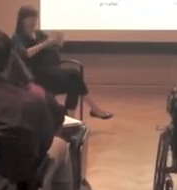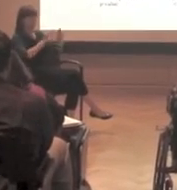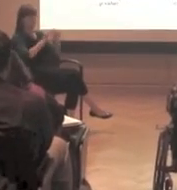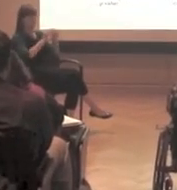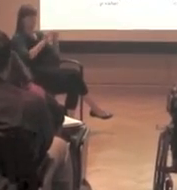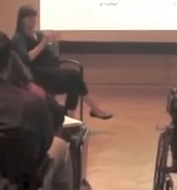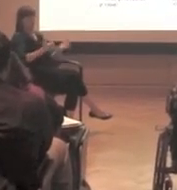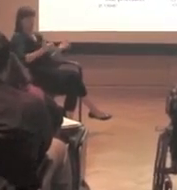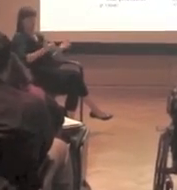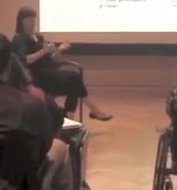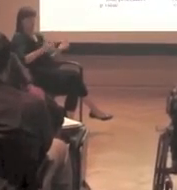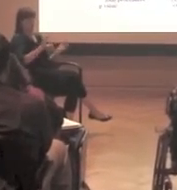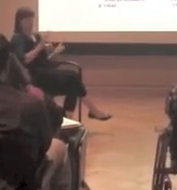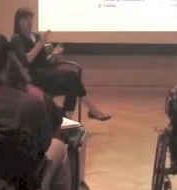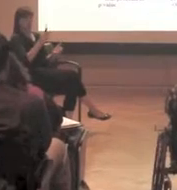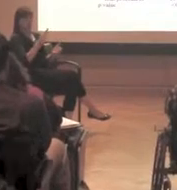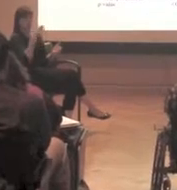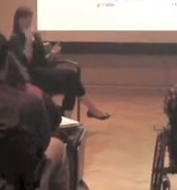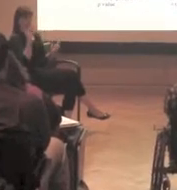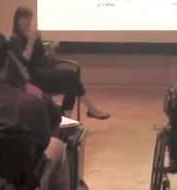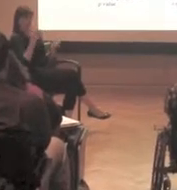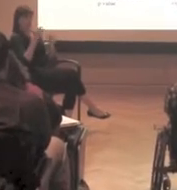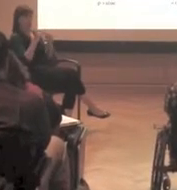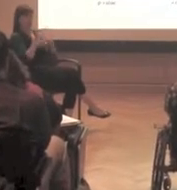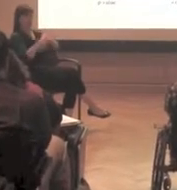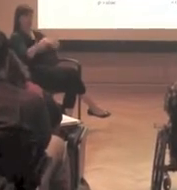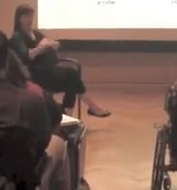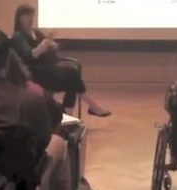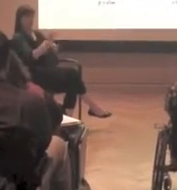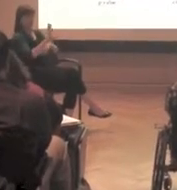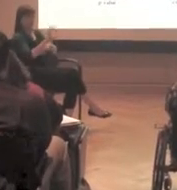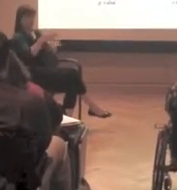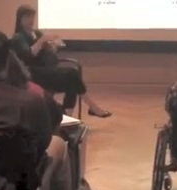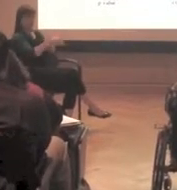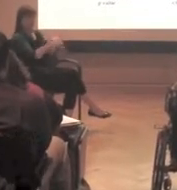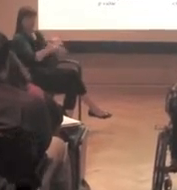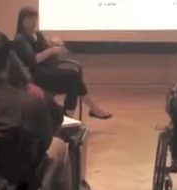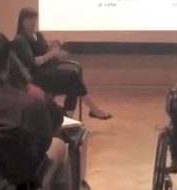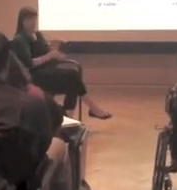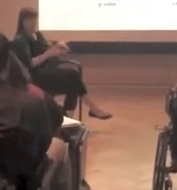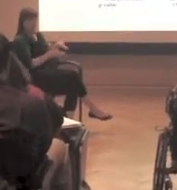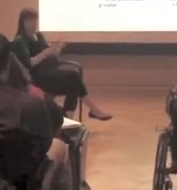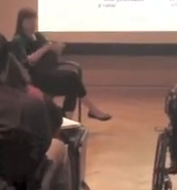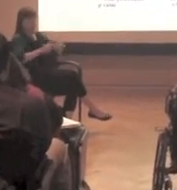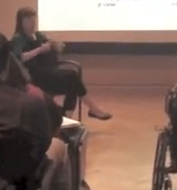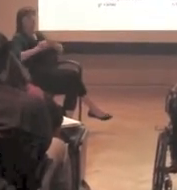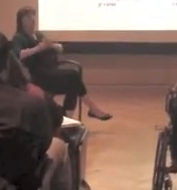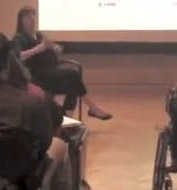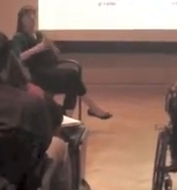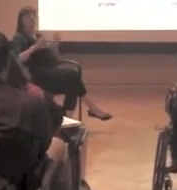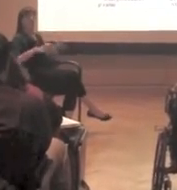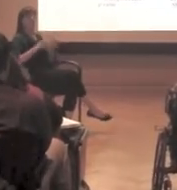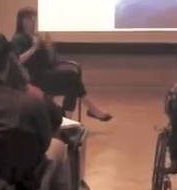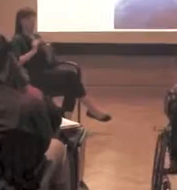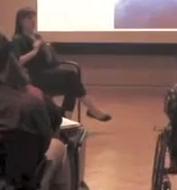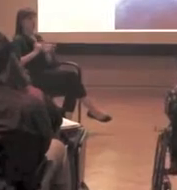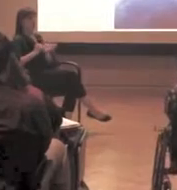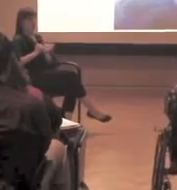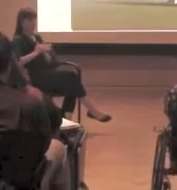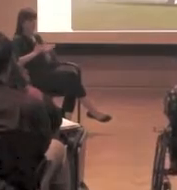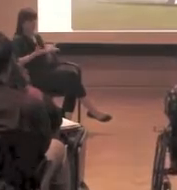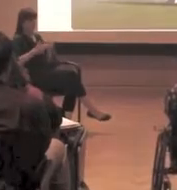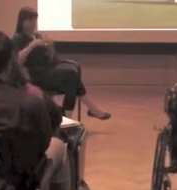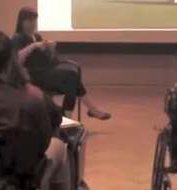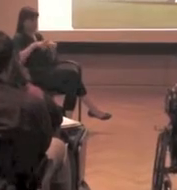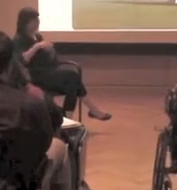more modern. Shunts are better here. They're more available. Insurance companies pay for them. But we're starting to do it more.